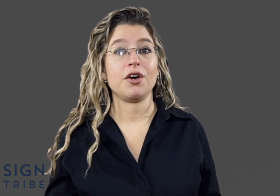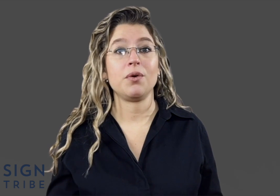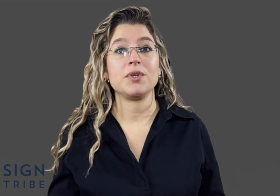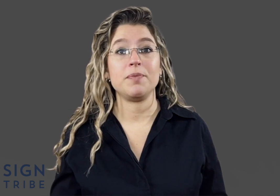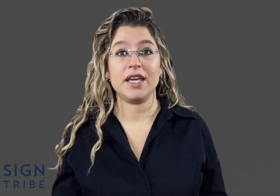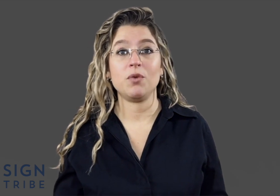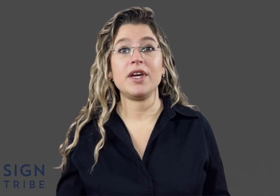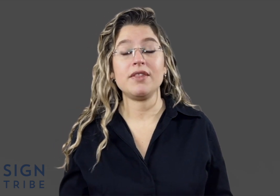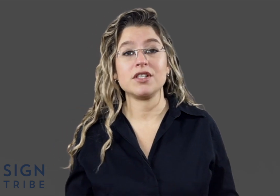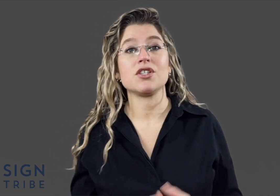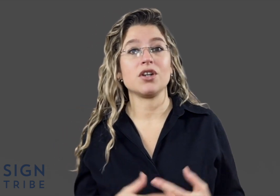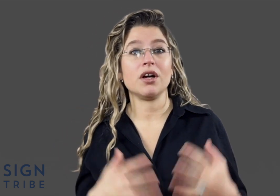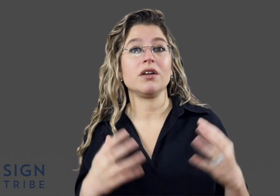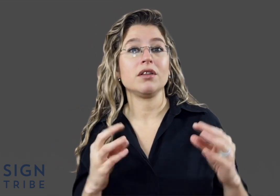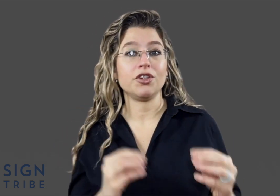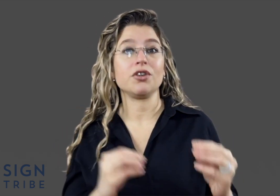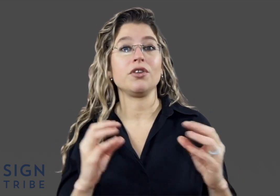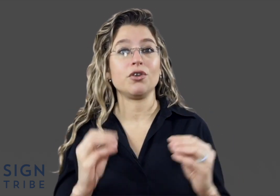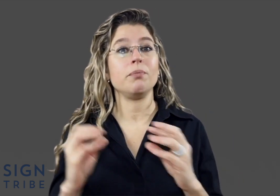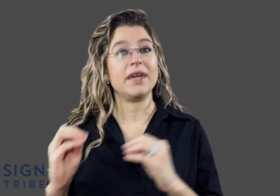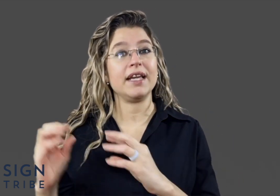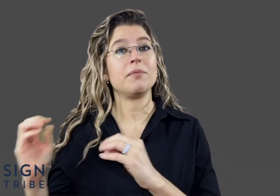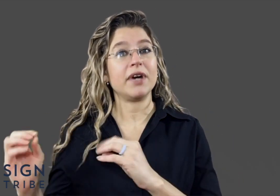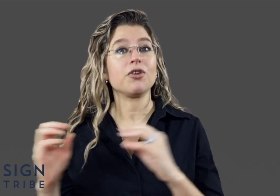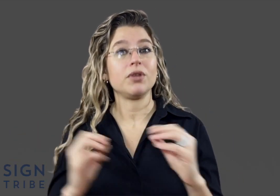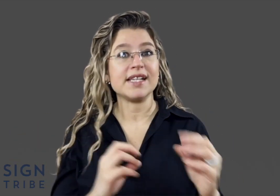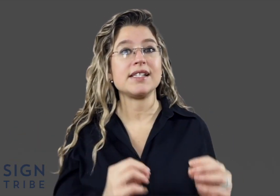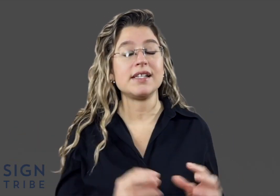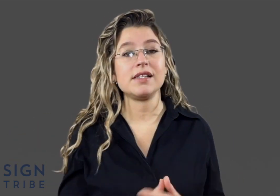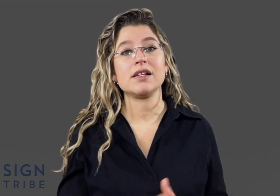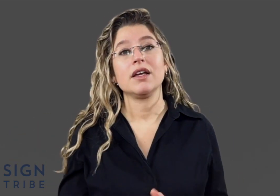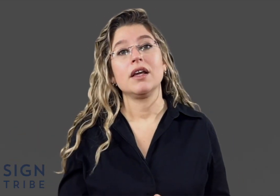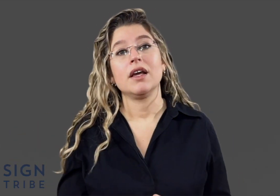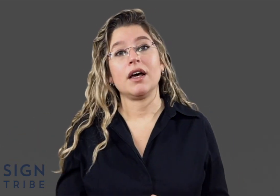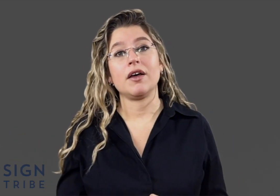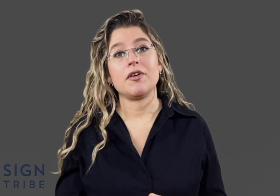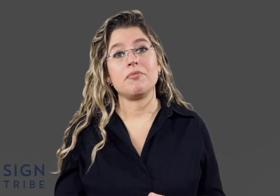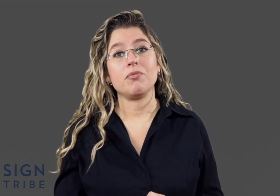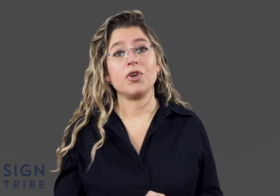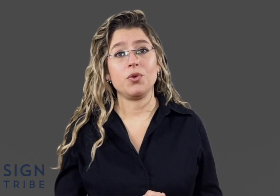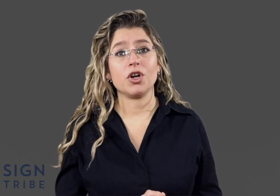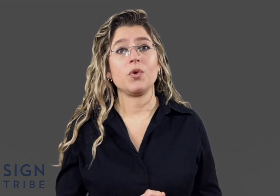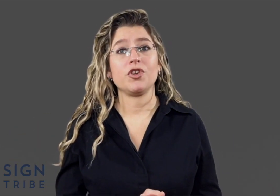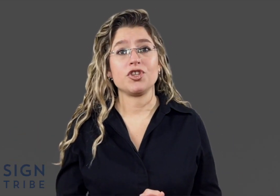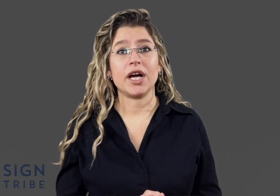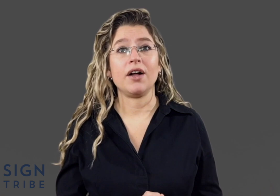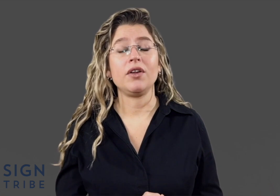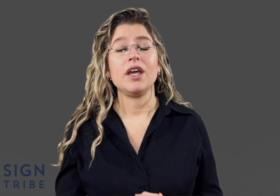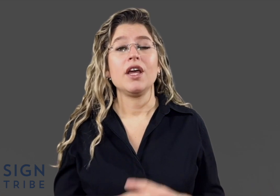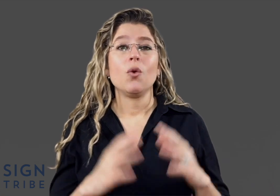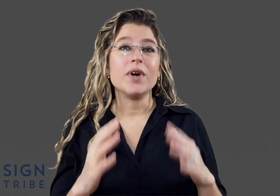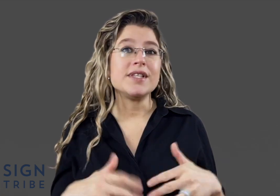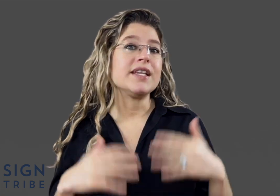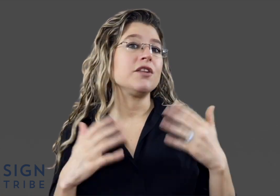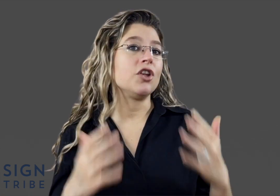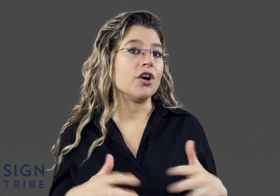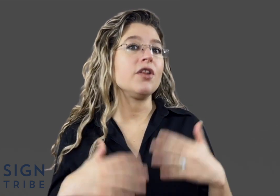to begin with, to start your little mini and micro lessons when you work with your child. Once they learn